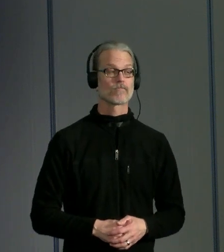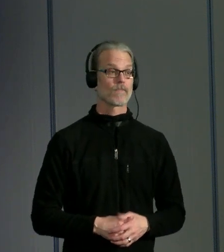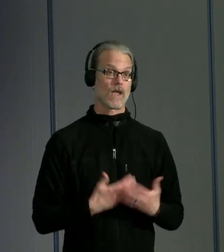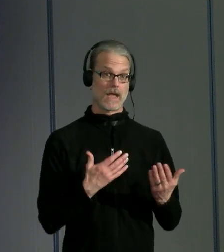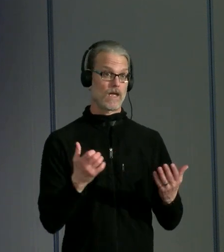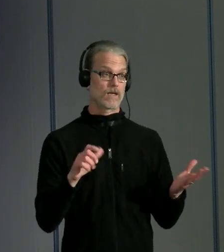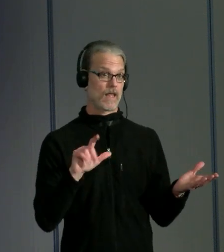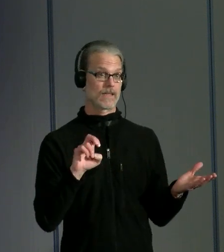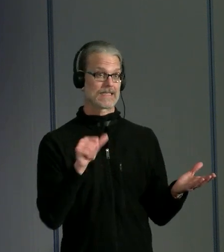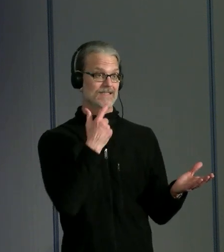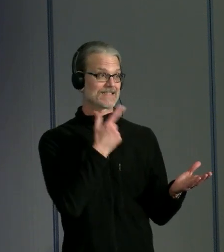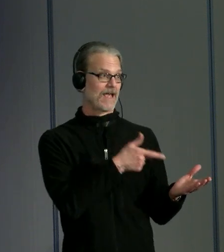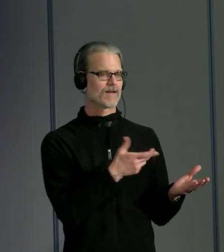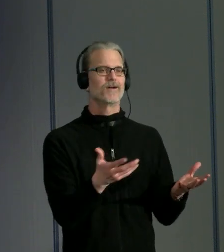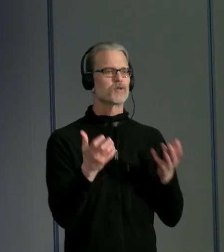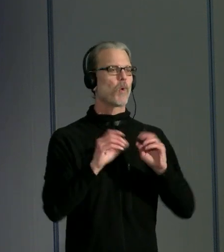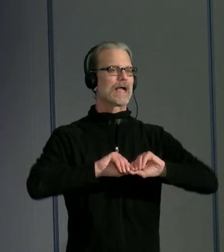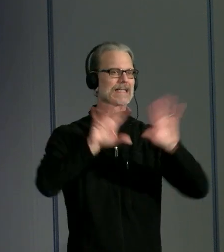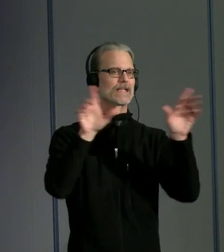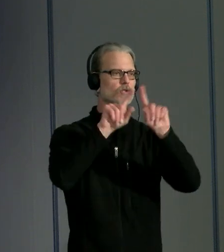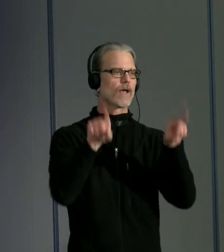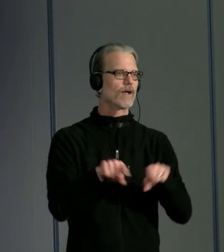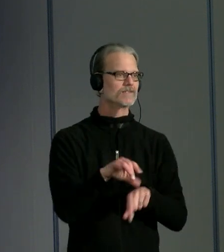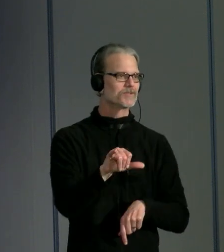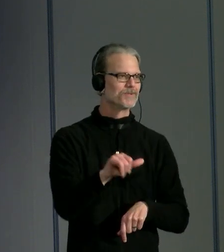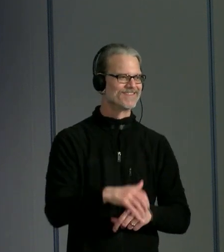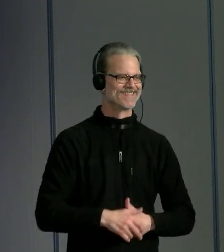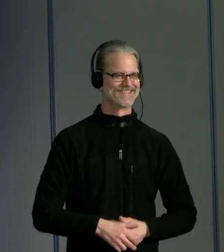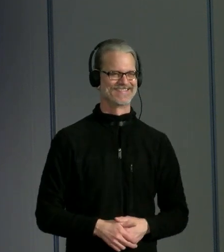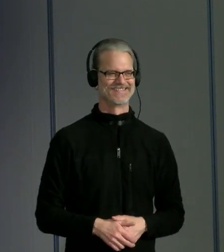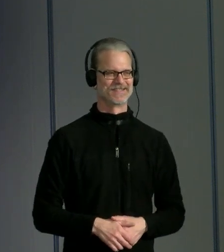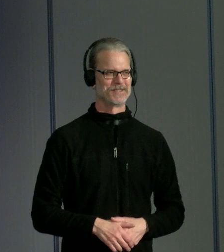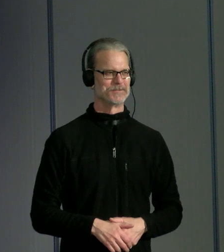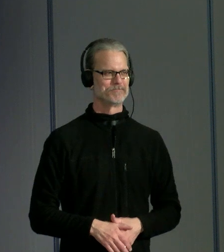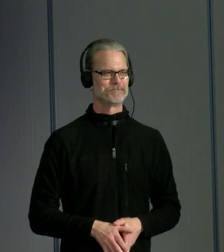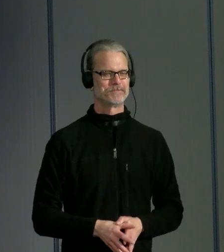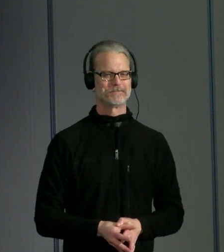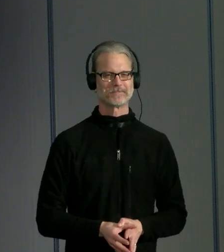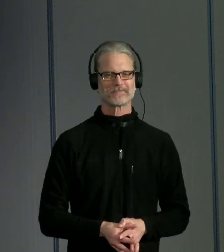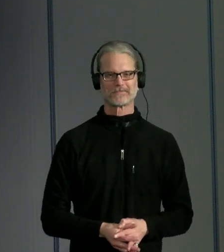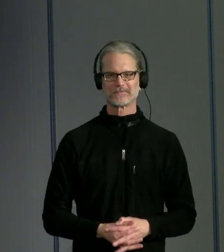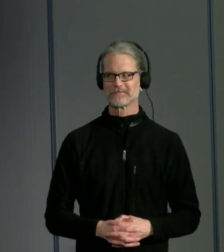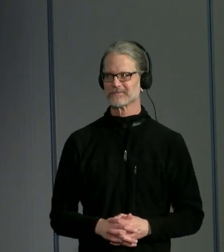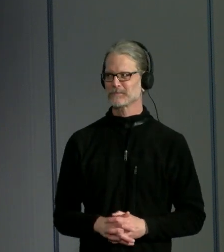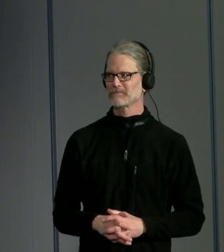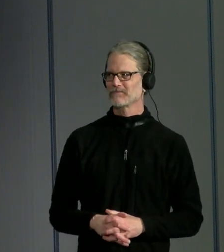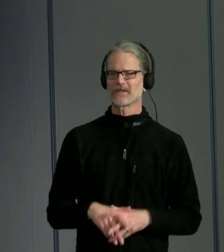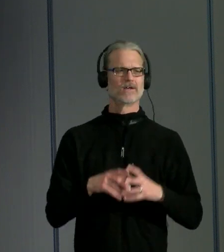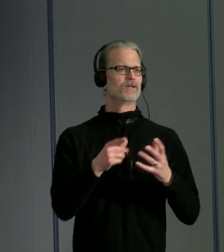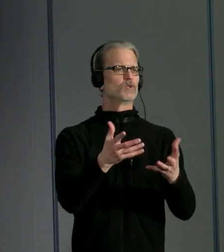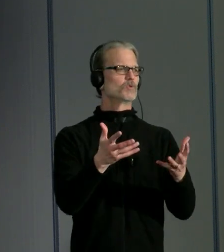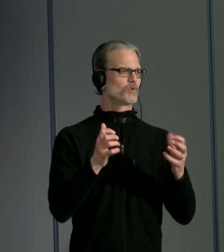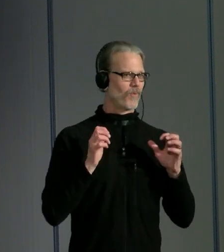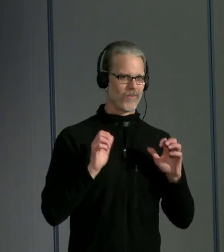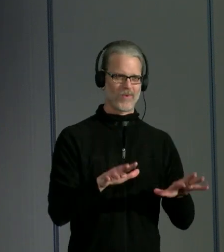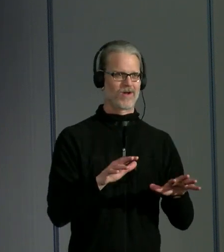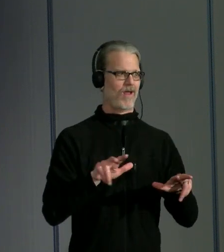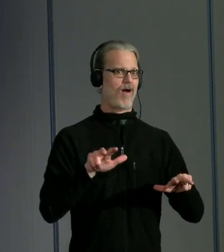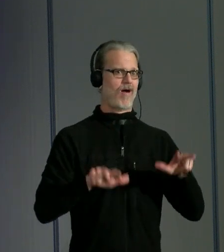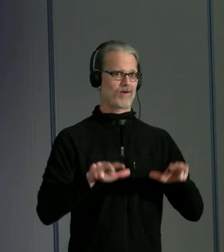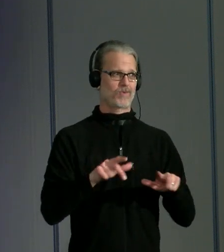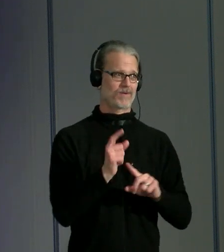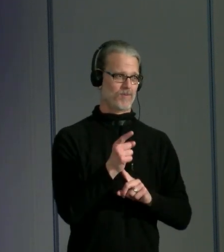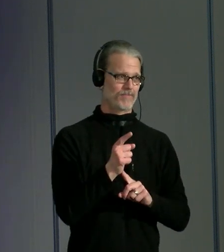Lisa mentioned, you absolutely want clear signage on these things. The very last thing you want is an awkward